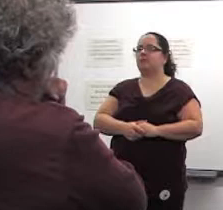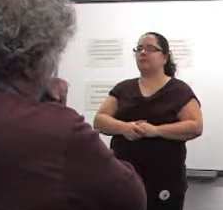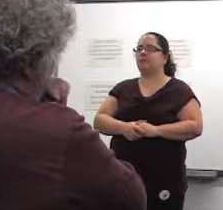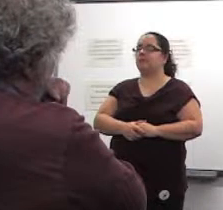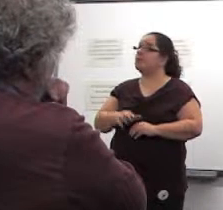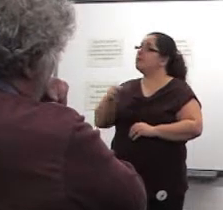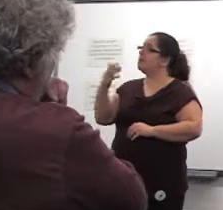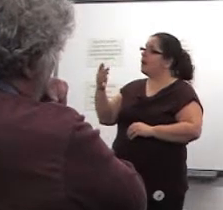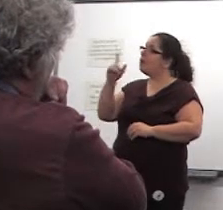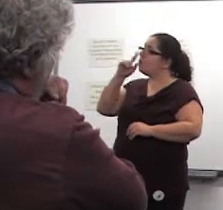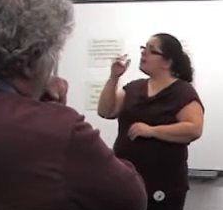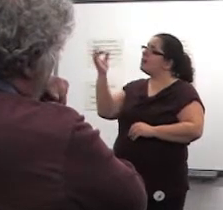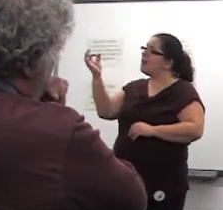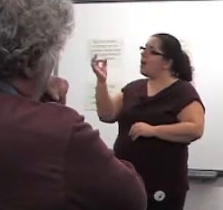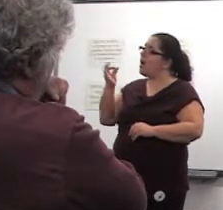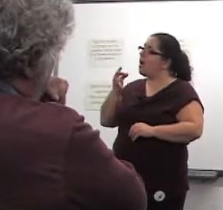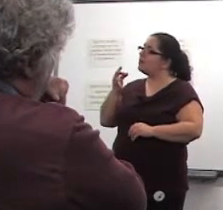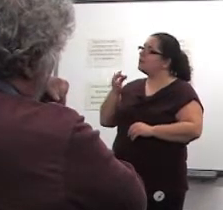"You can ask now,"